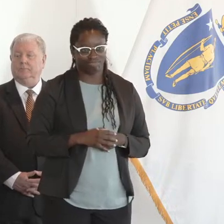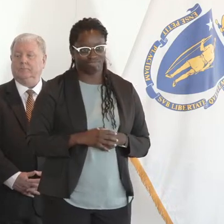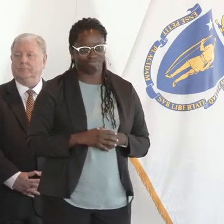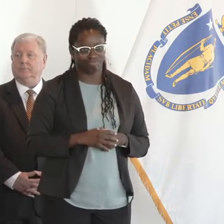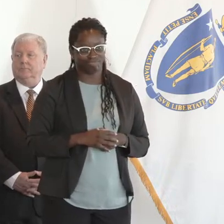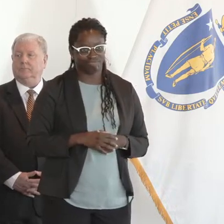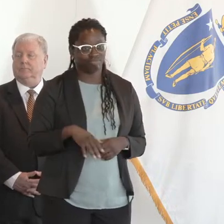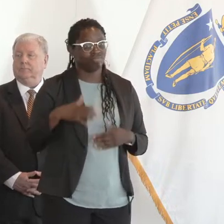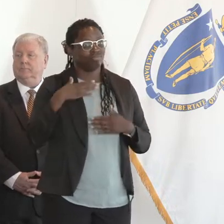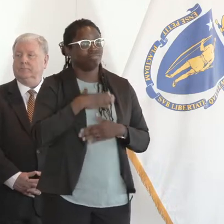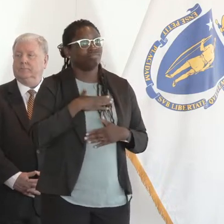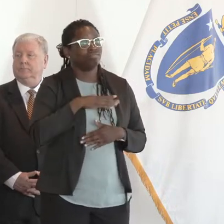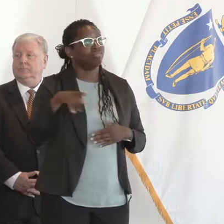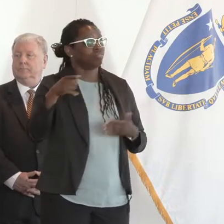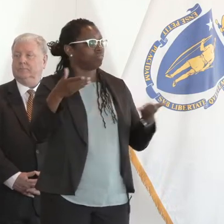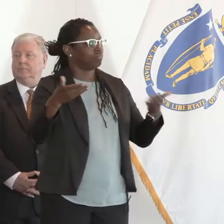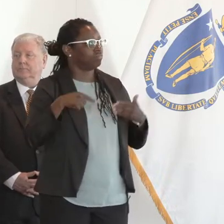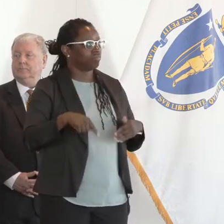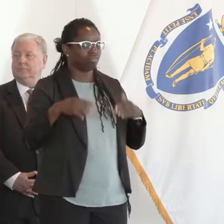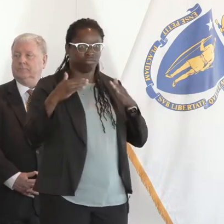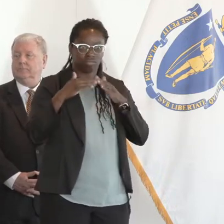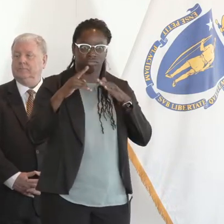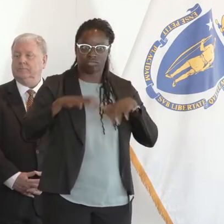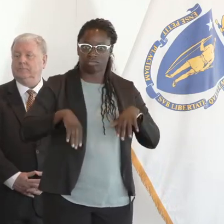you our co-host for this conference.